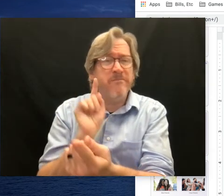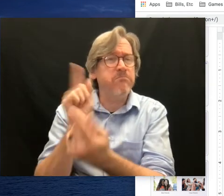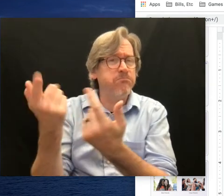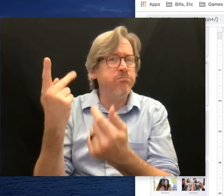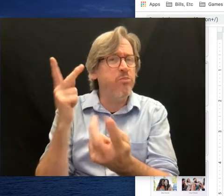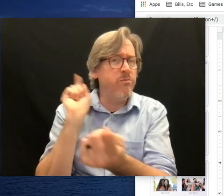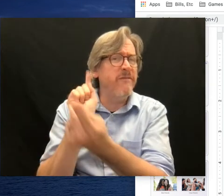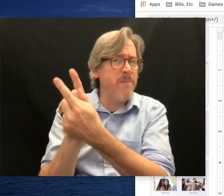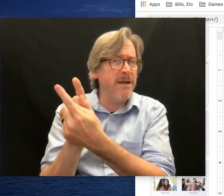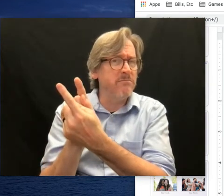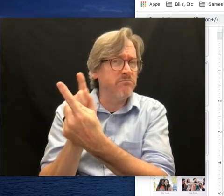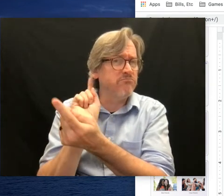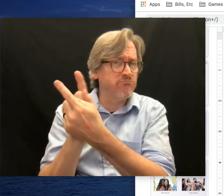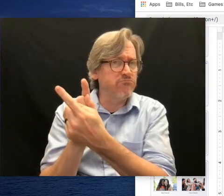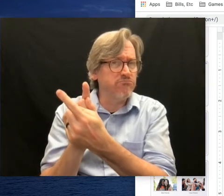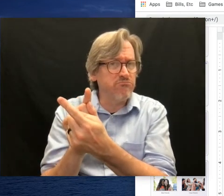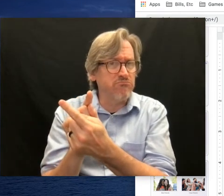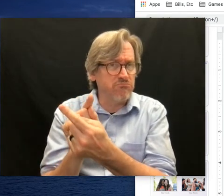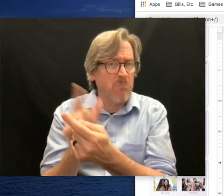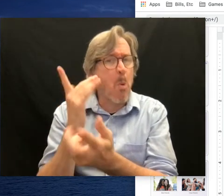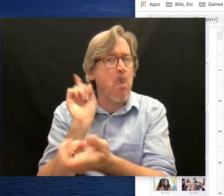Acquaintances, we've met.